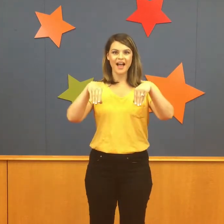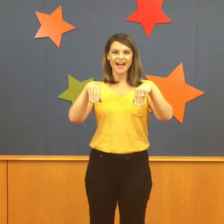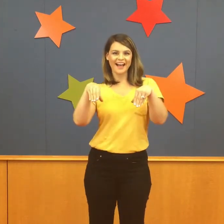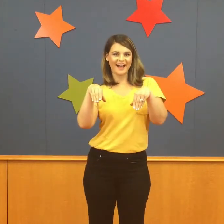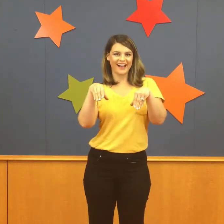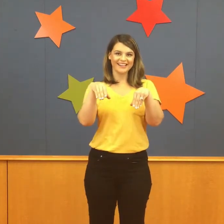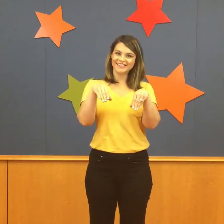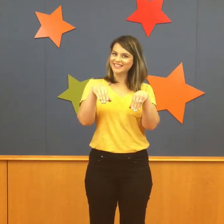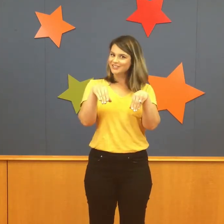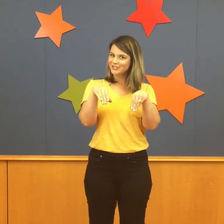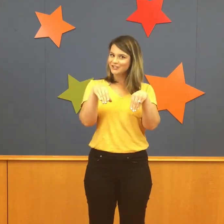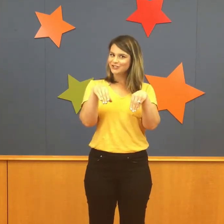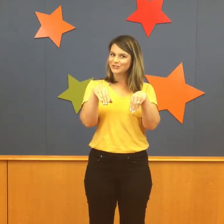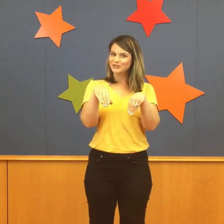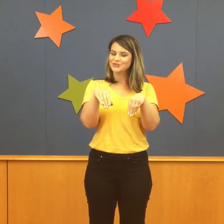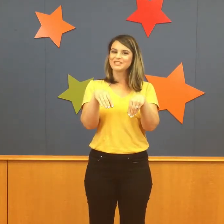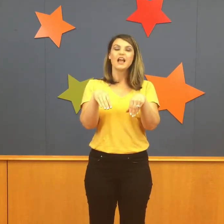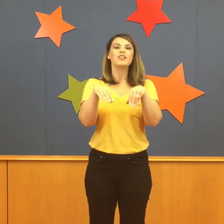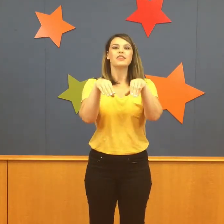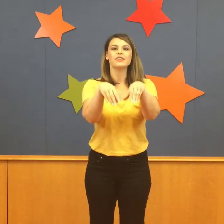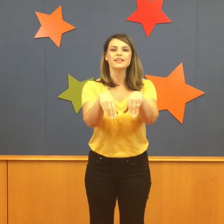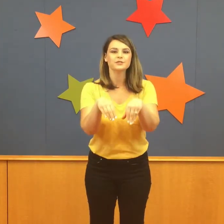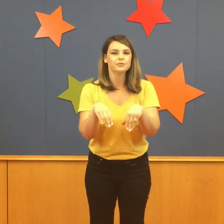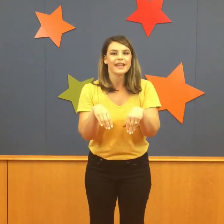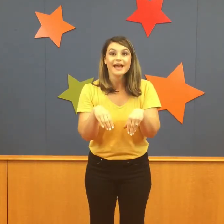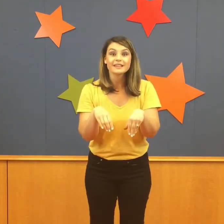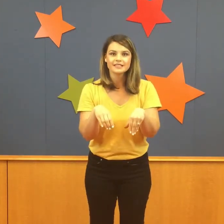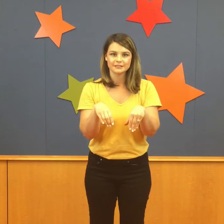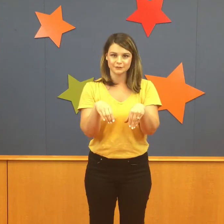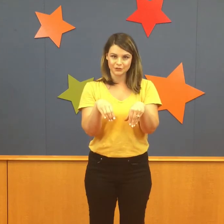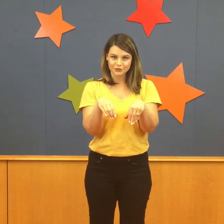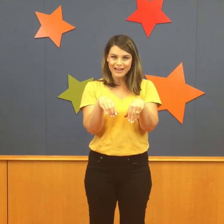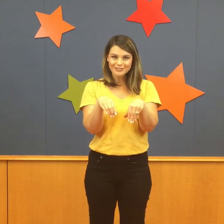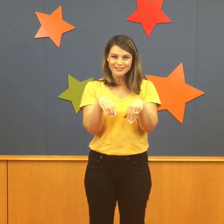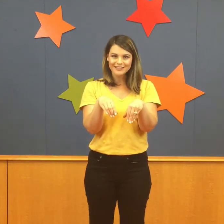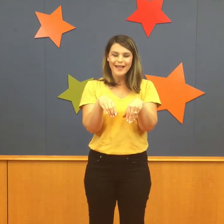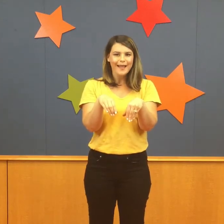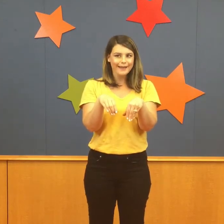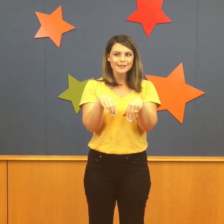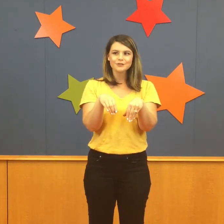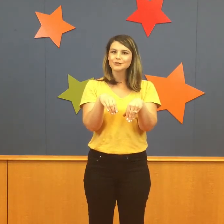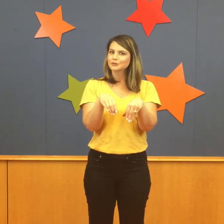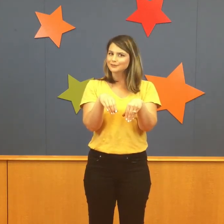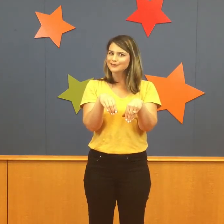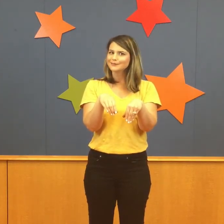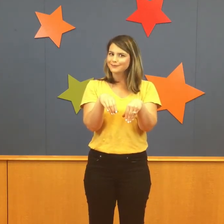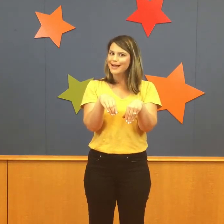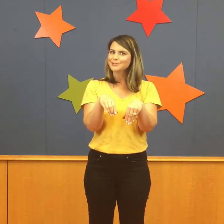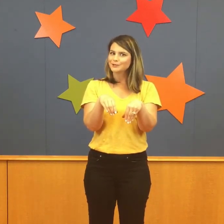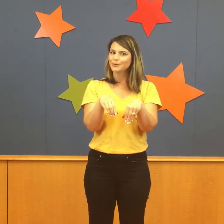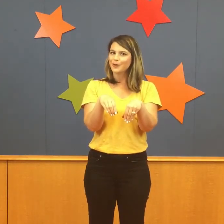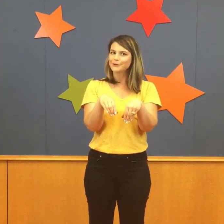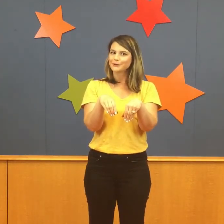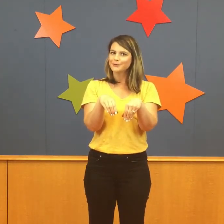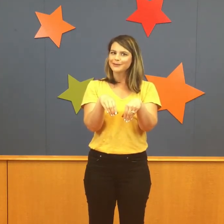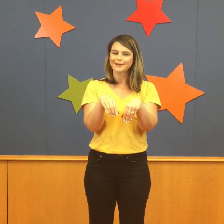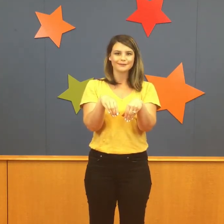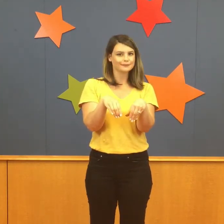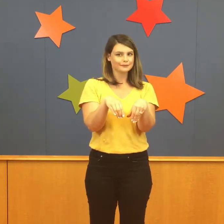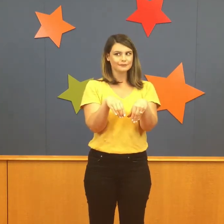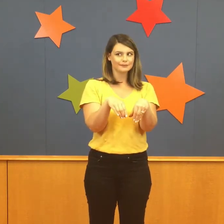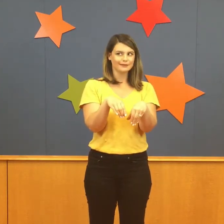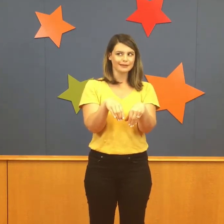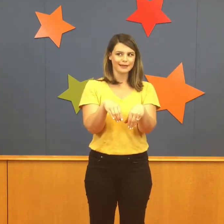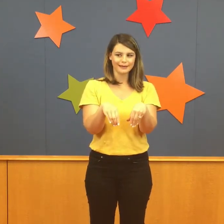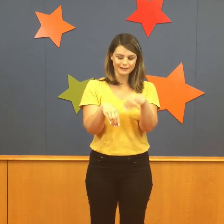some high-heeled shoes. These will be excellent for scratching, and you'll look really fashionable while you're doing